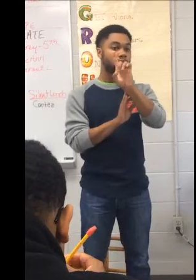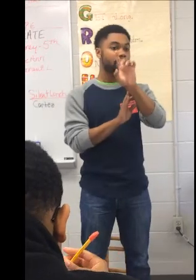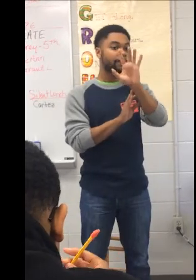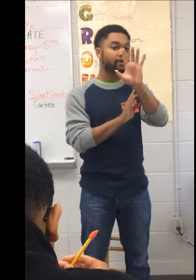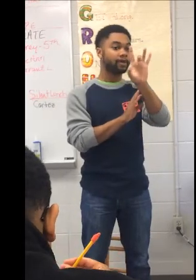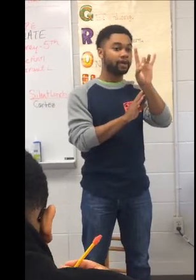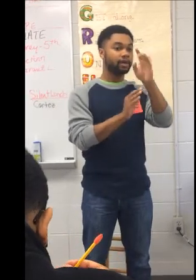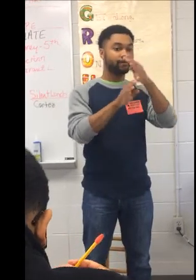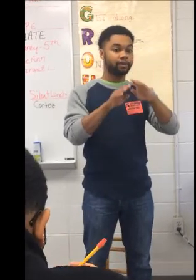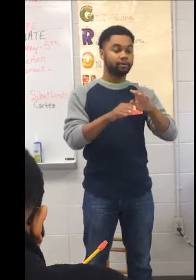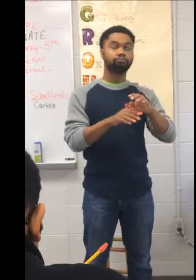do what?